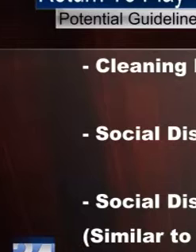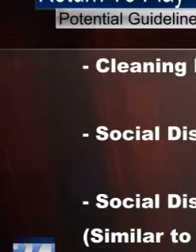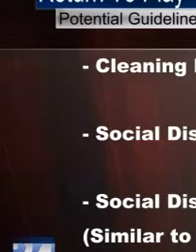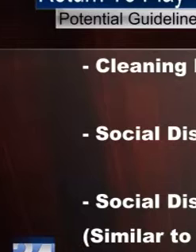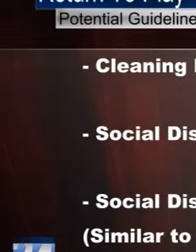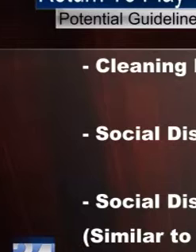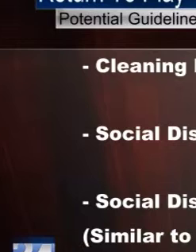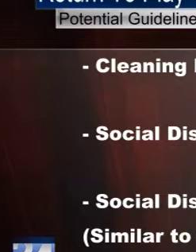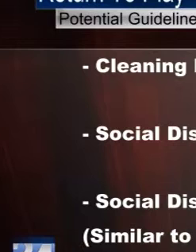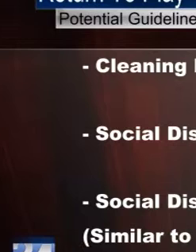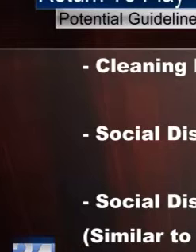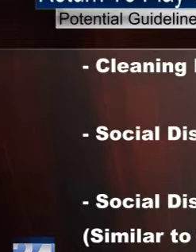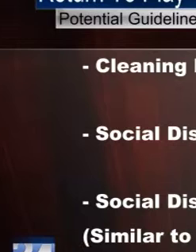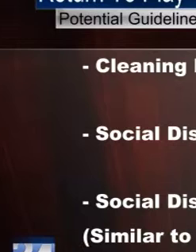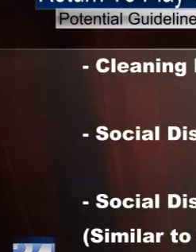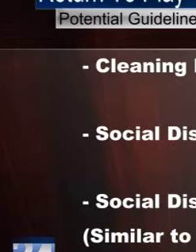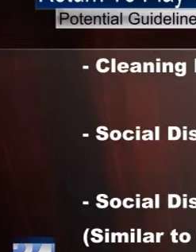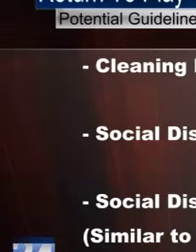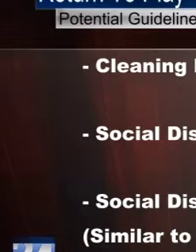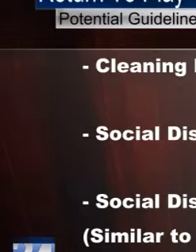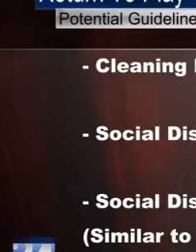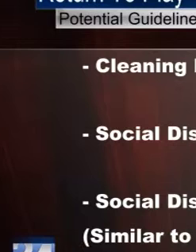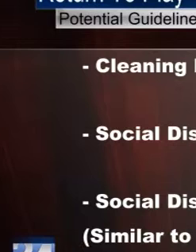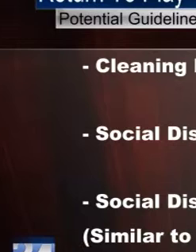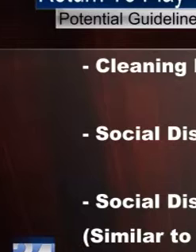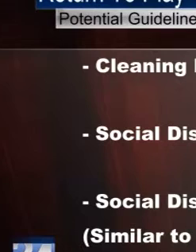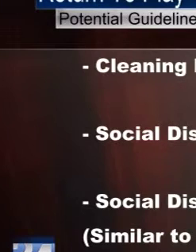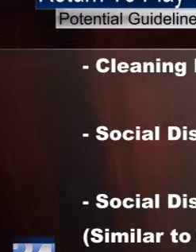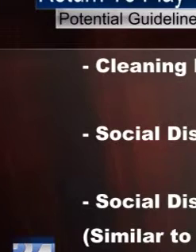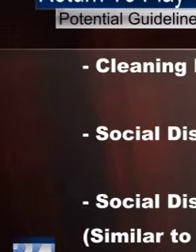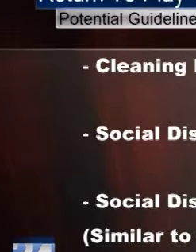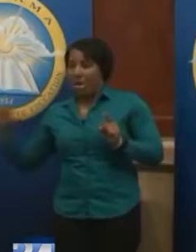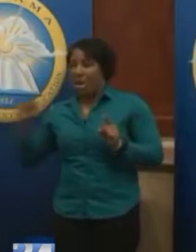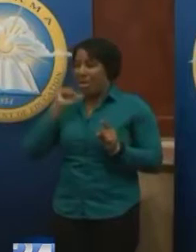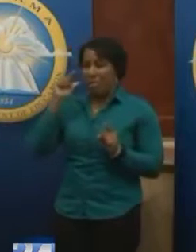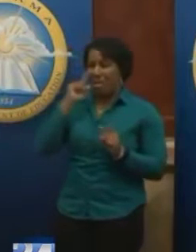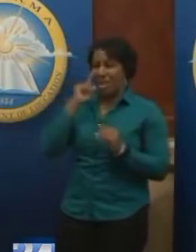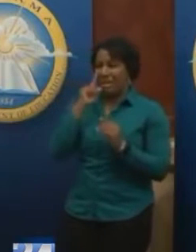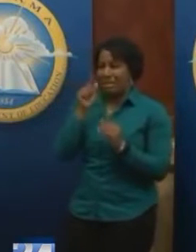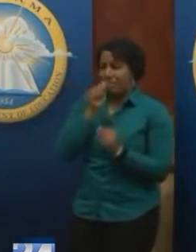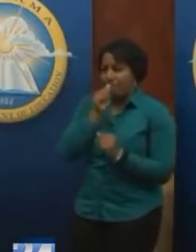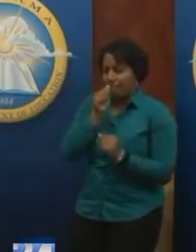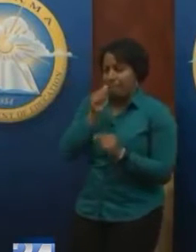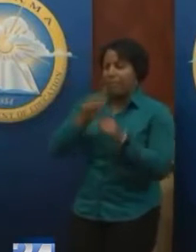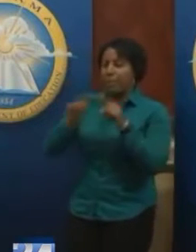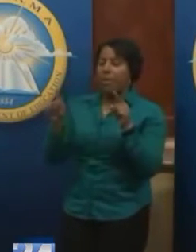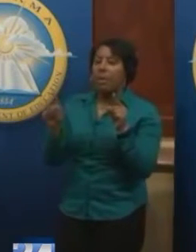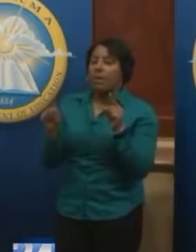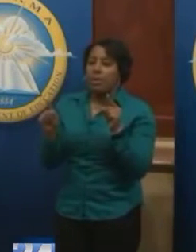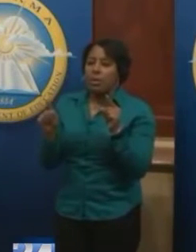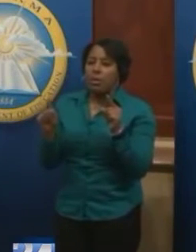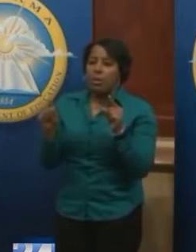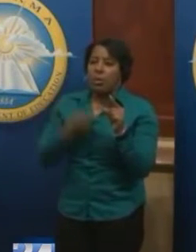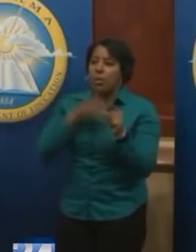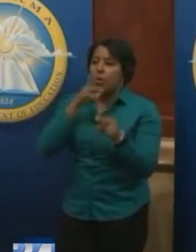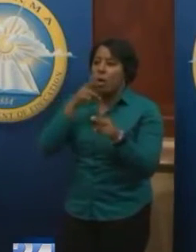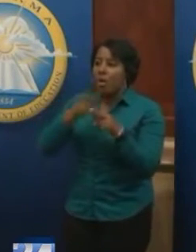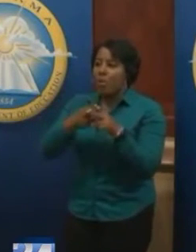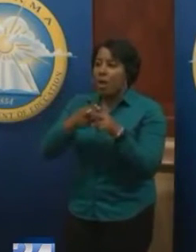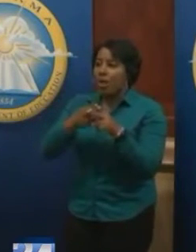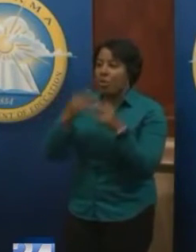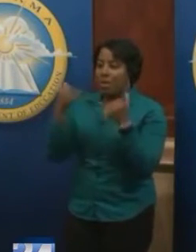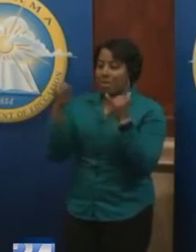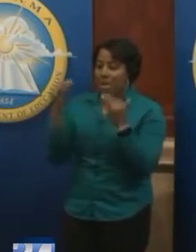very successfully, and they said that they will use that blueprint moving forward for them. One of the things we're talking about is that the player's box